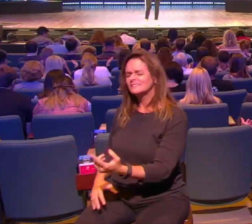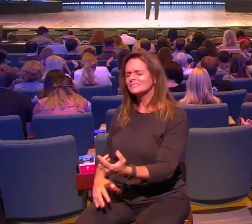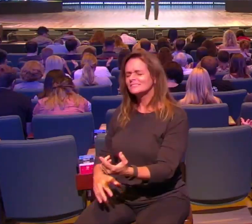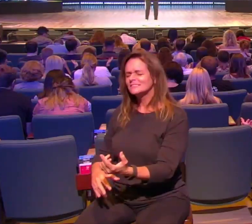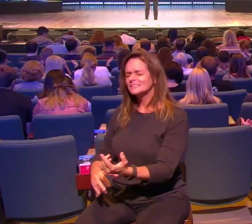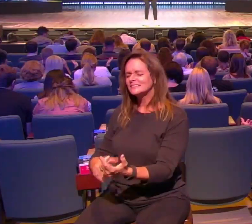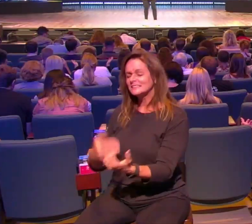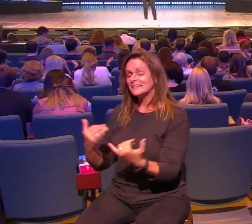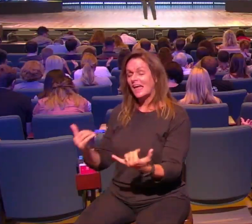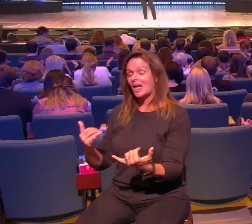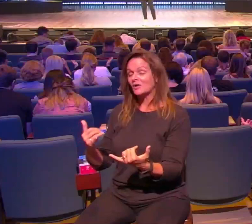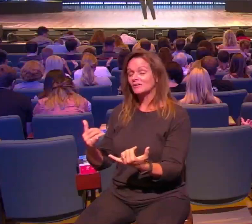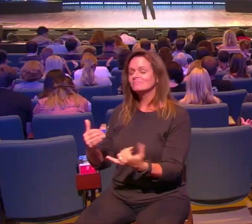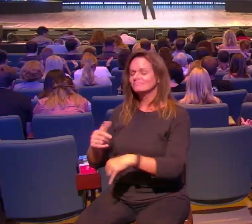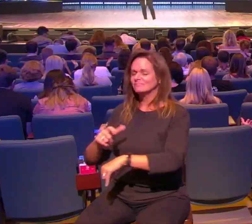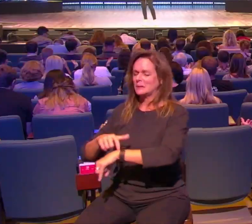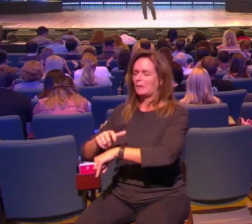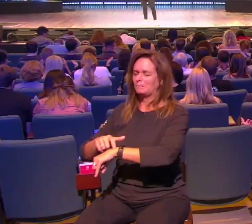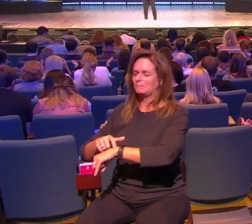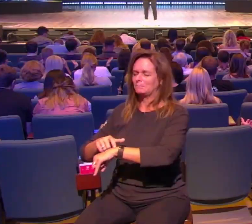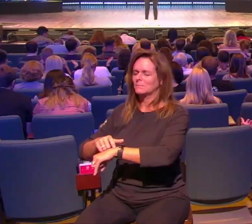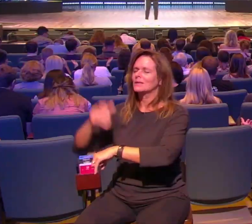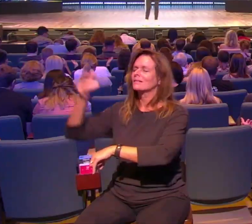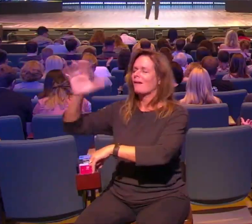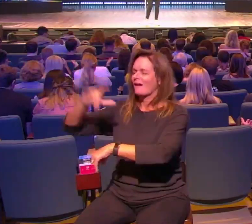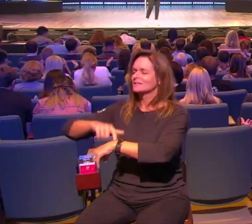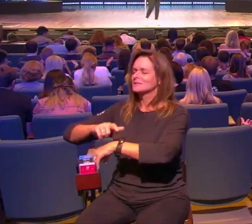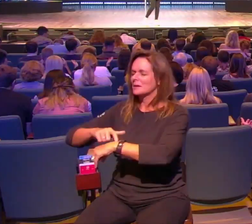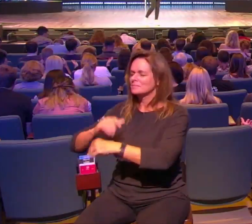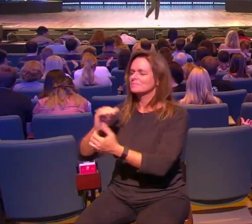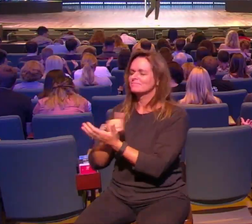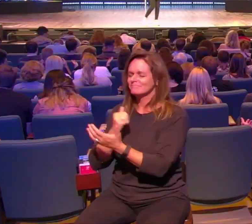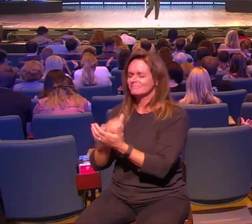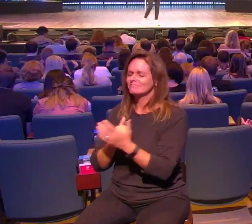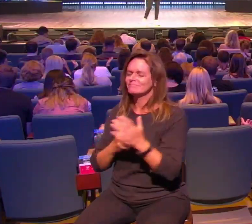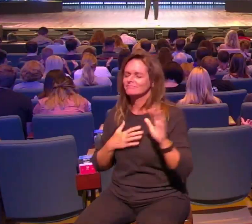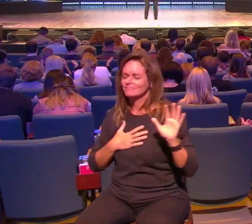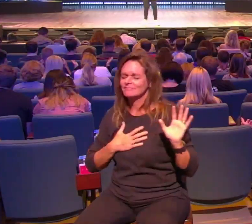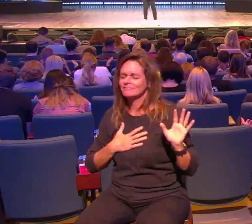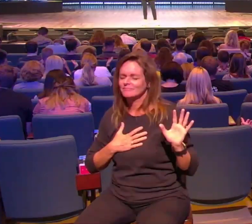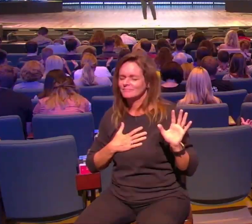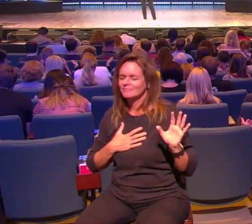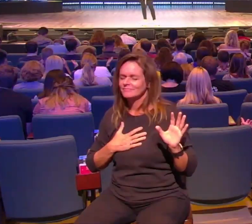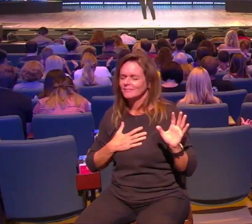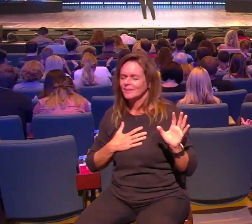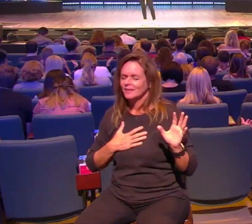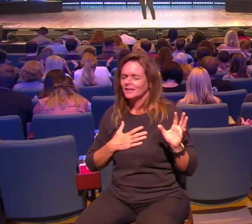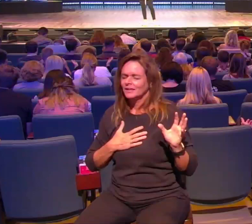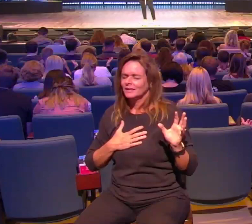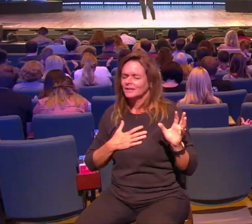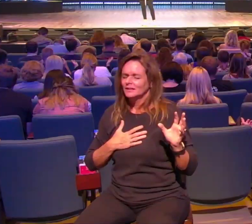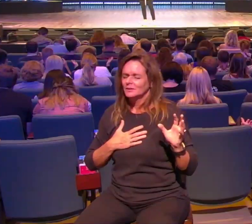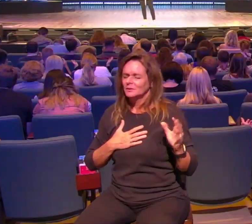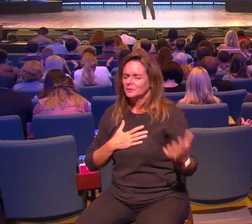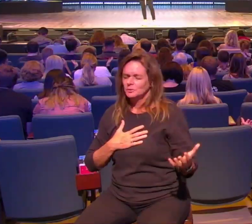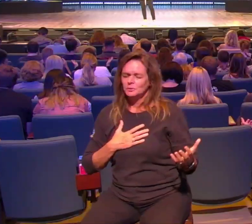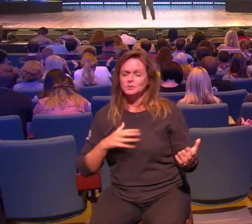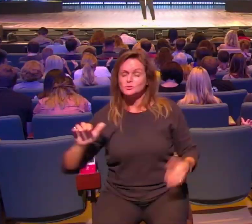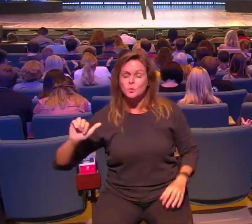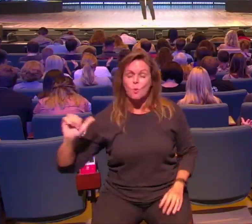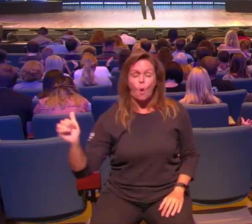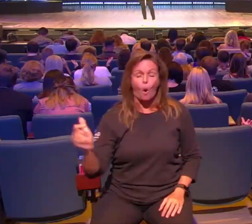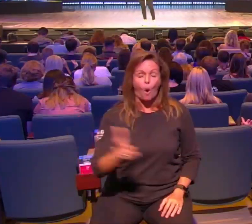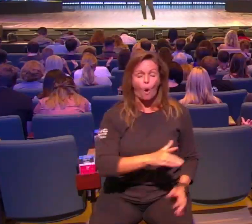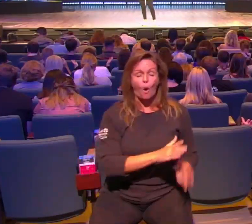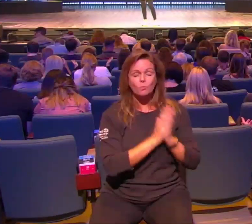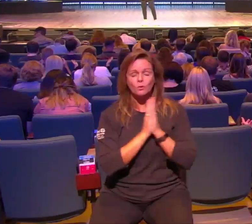days of knowing him. Yes. Church, we're gonna pray together. I want everyone to pray this prayer, but if your hand is in the air, I want